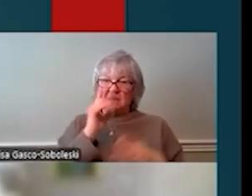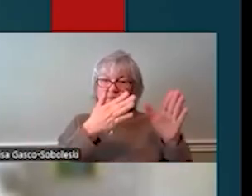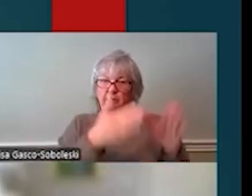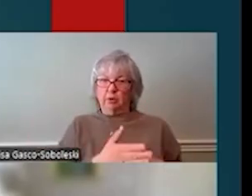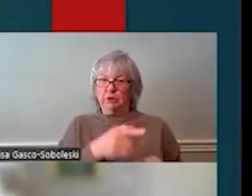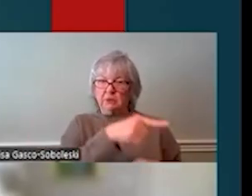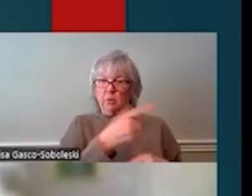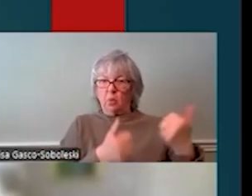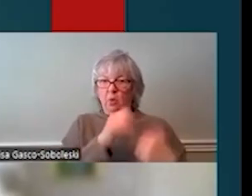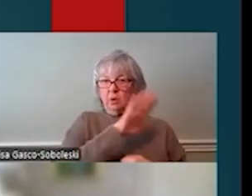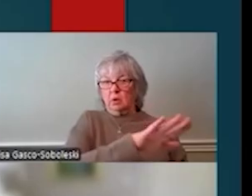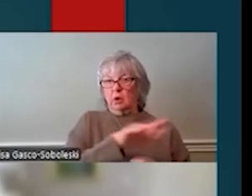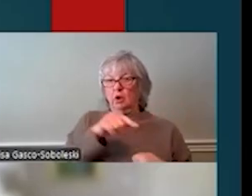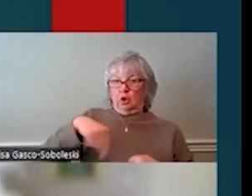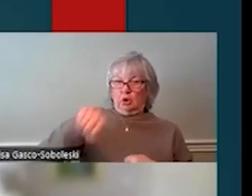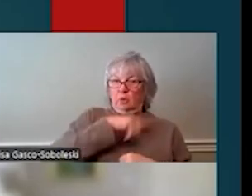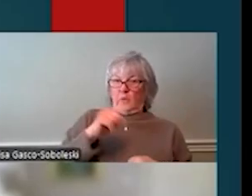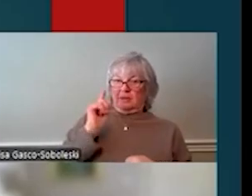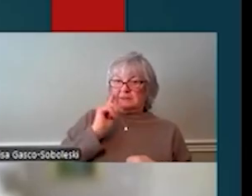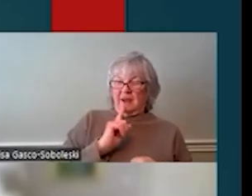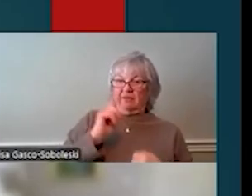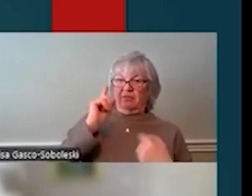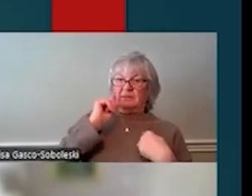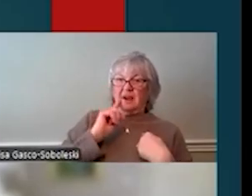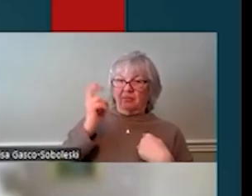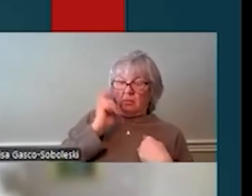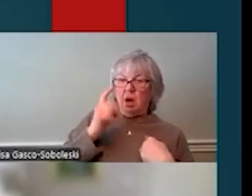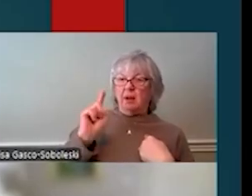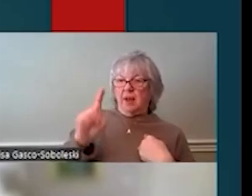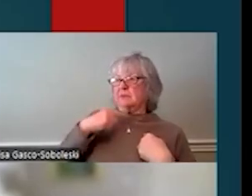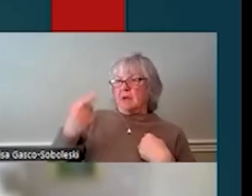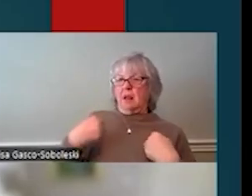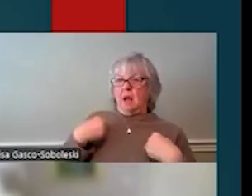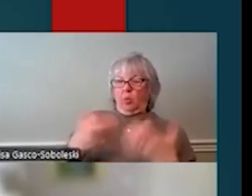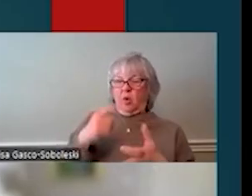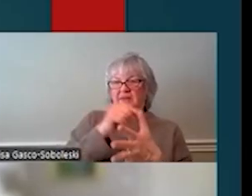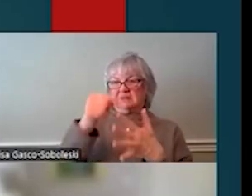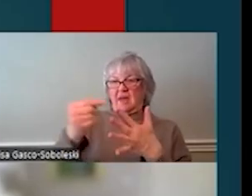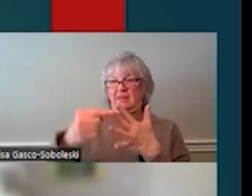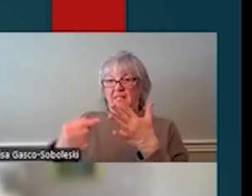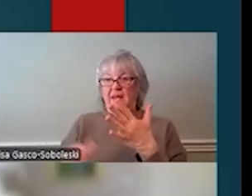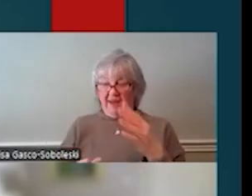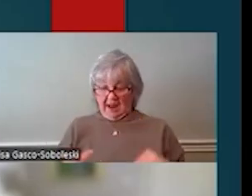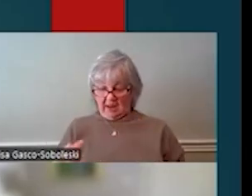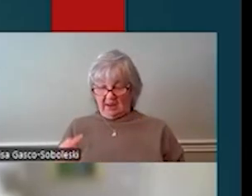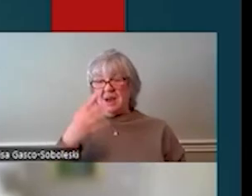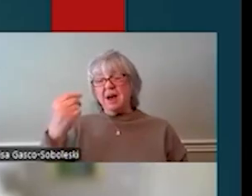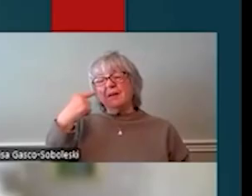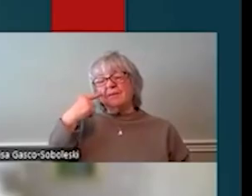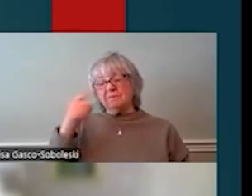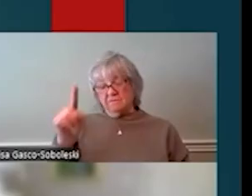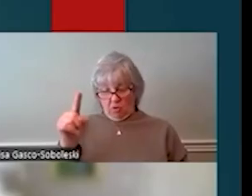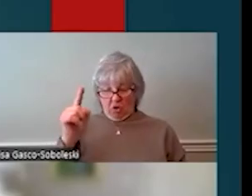the decision of the medical professional, it's the decision of the deaf consumer, of anyone who is mentioning that